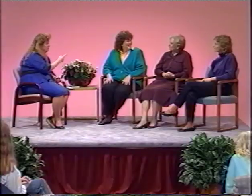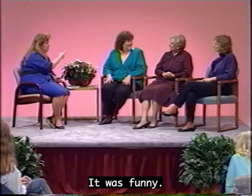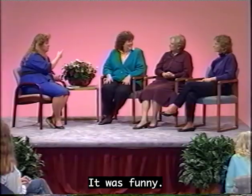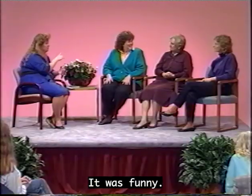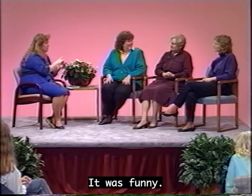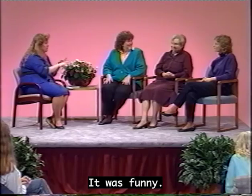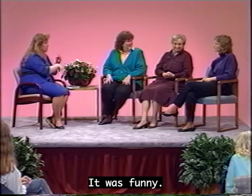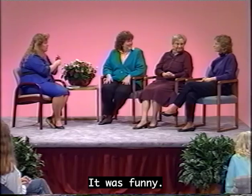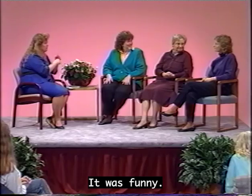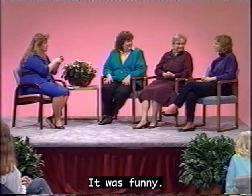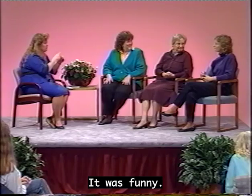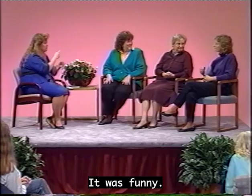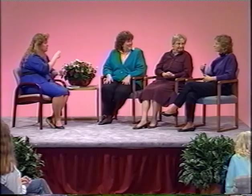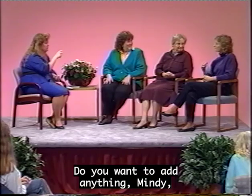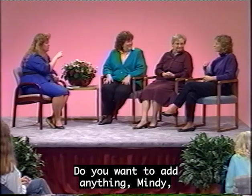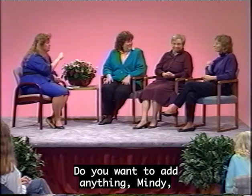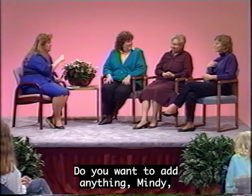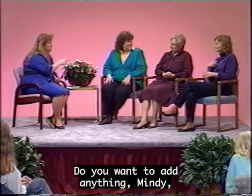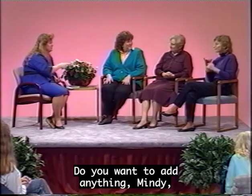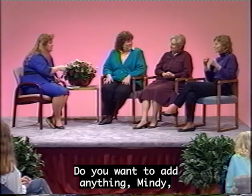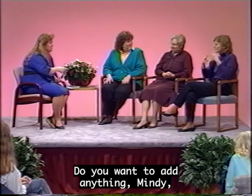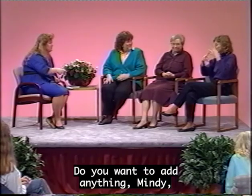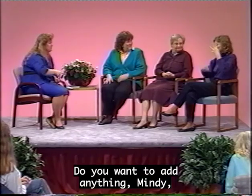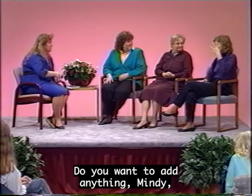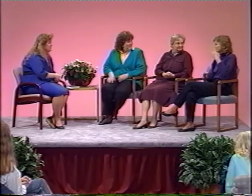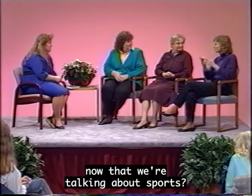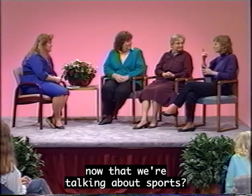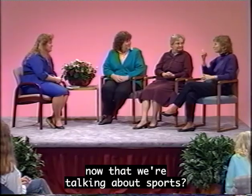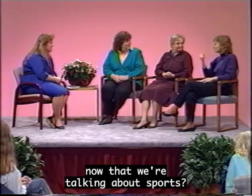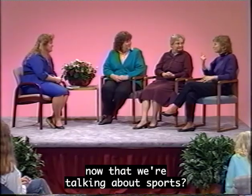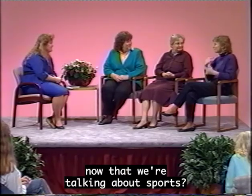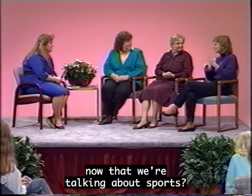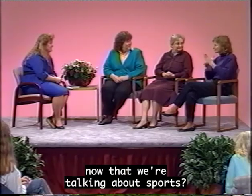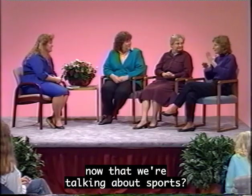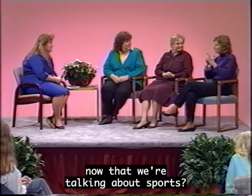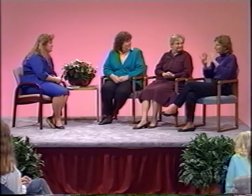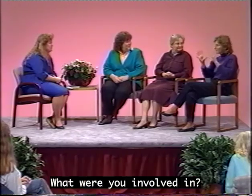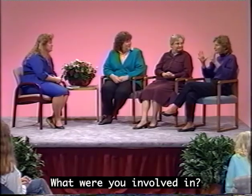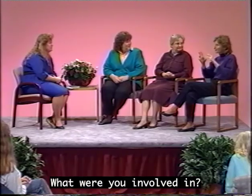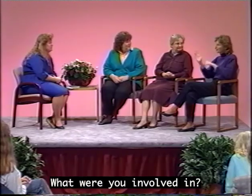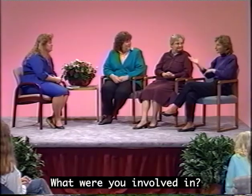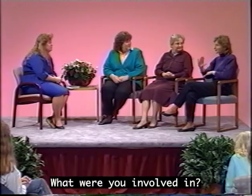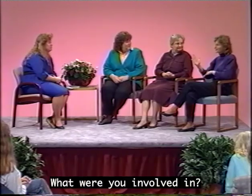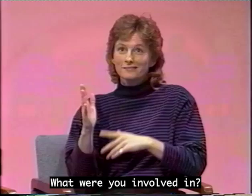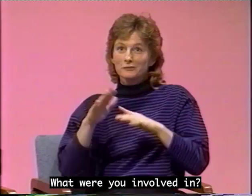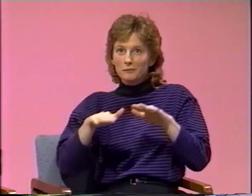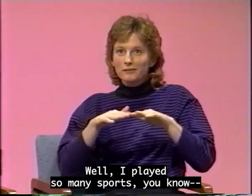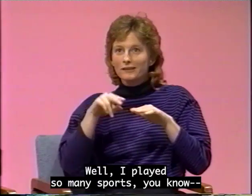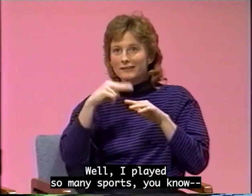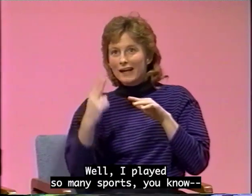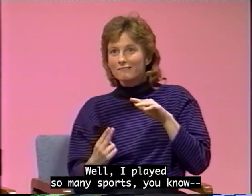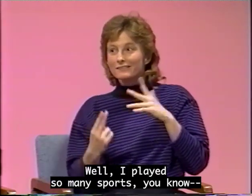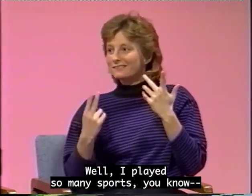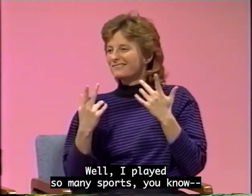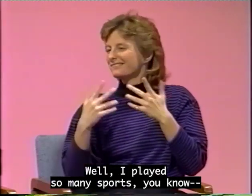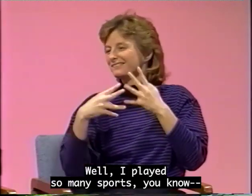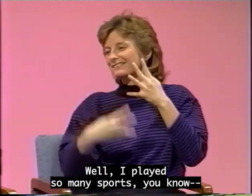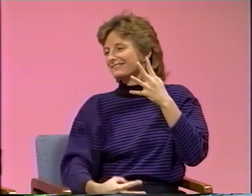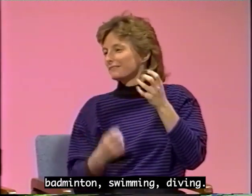funny. Do you want to add anything, Mindy, now that we're talking about sports? What were you involved in? Well, I played so many sports, badminton, swimming,